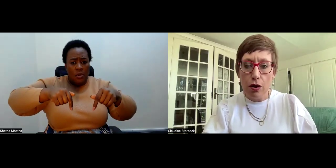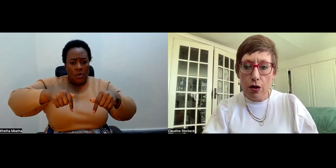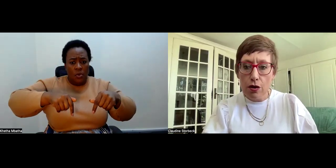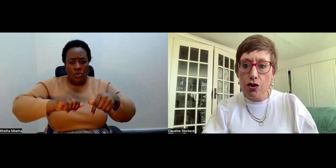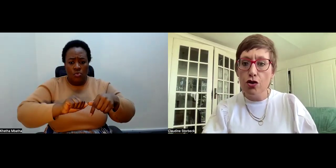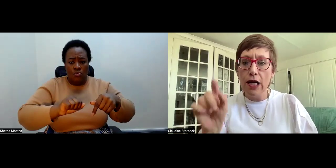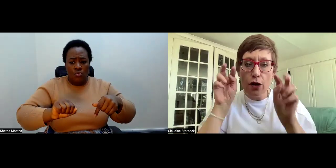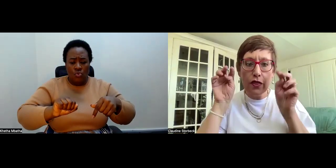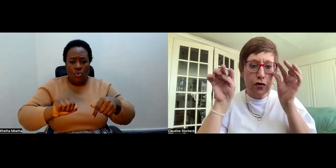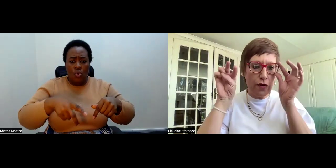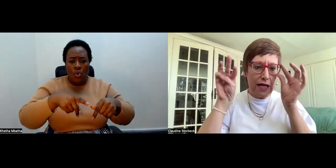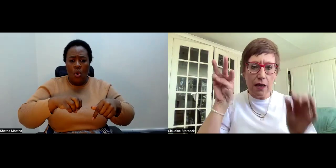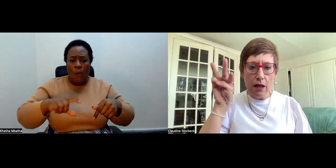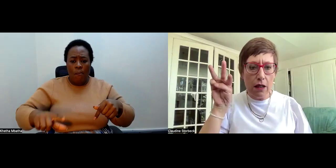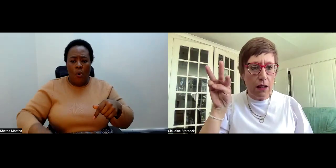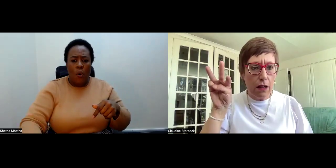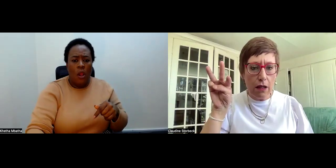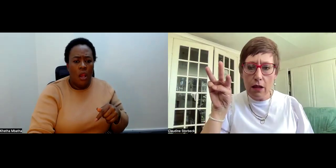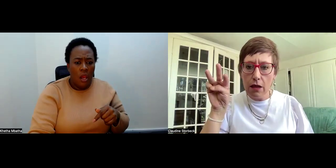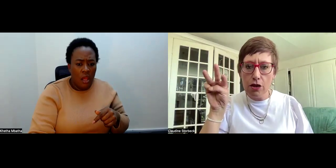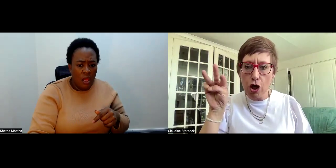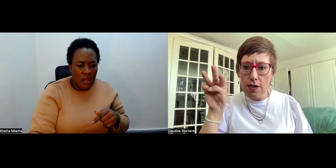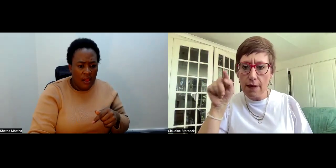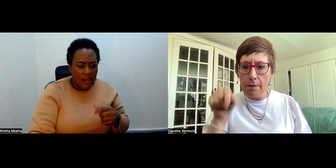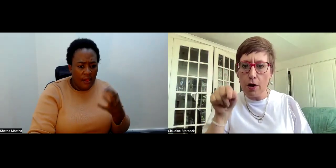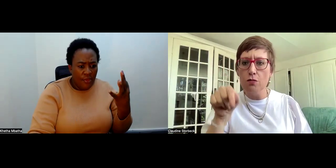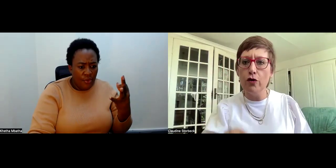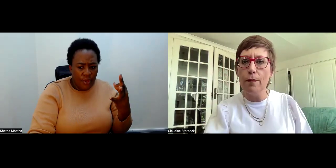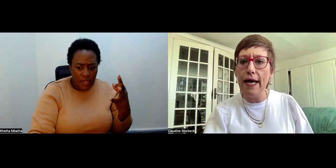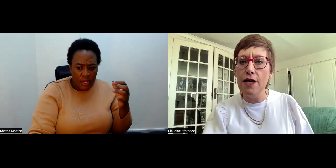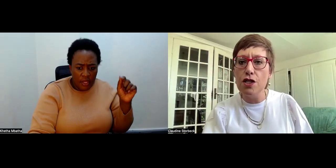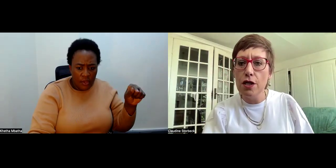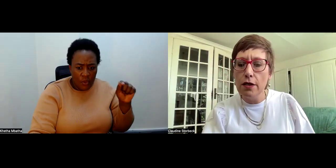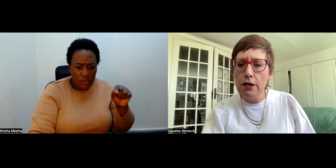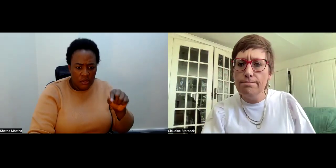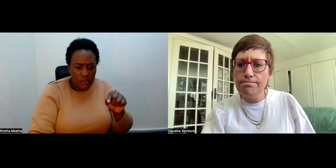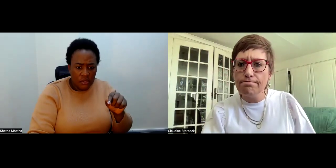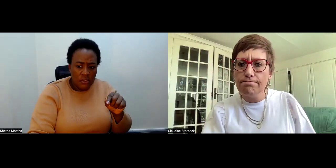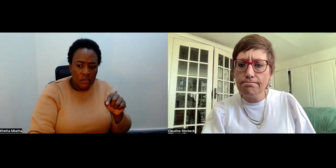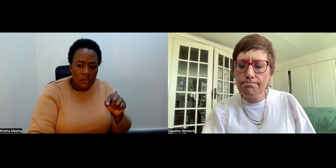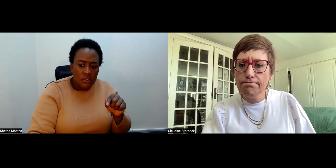polls, so you click on the 3 little dots at the bottom of your page